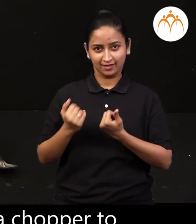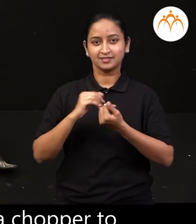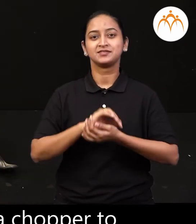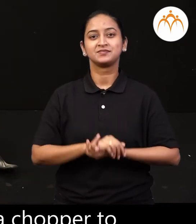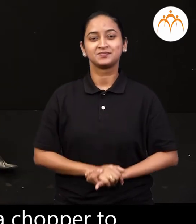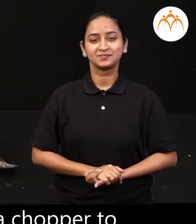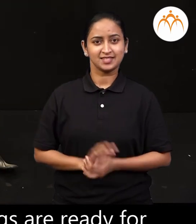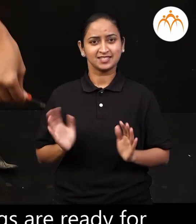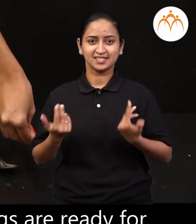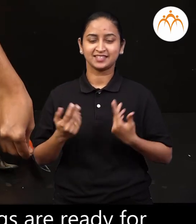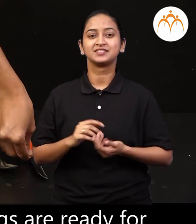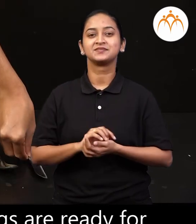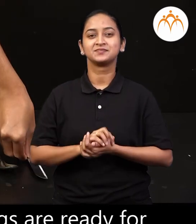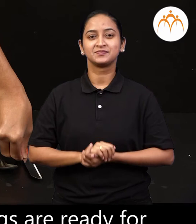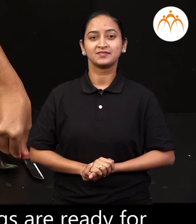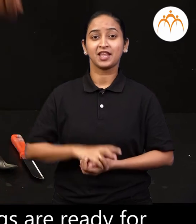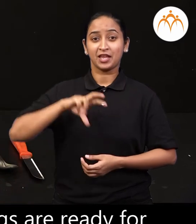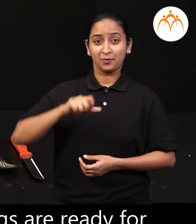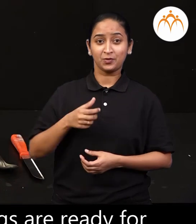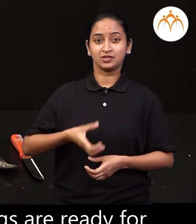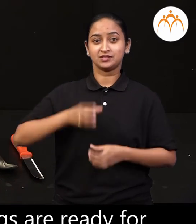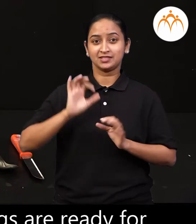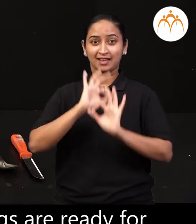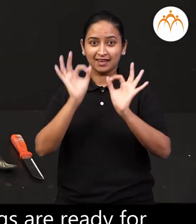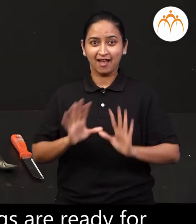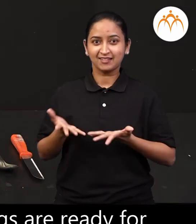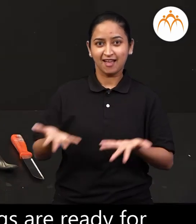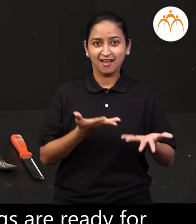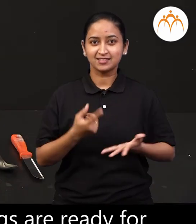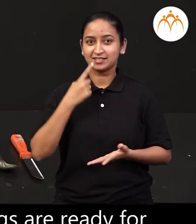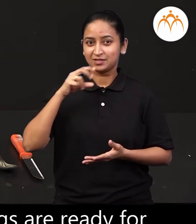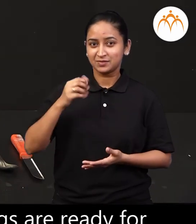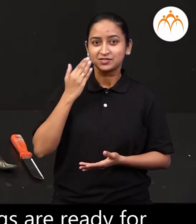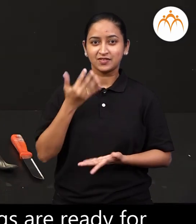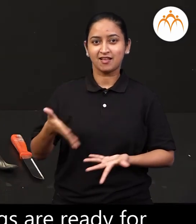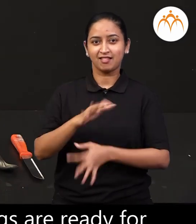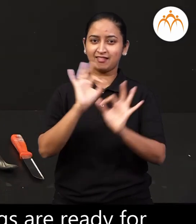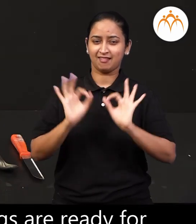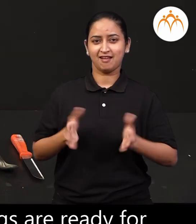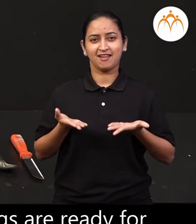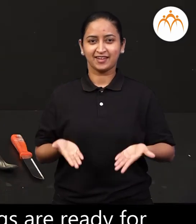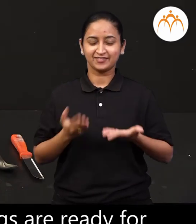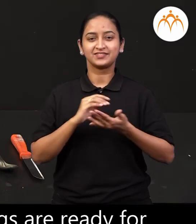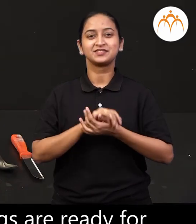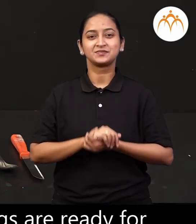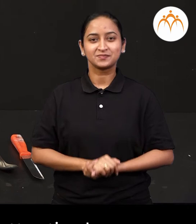lemons. Yes, thank you. All things are ready for making the sherbet. Now,